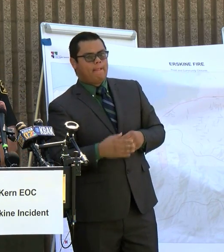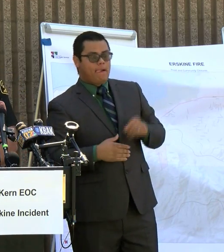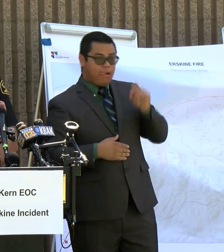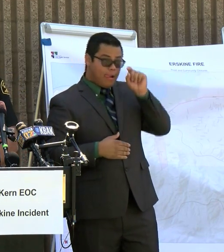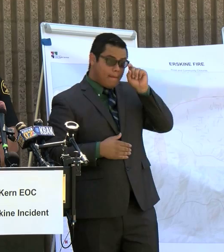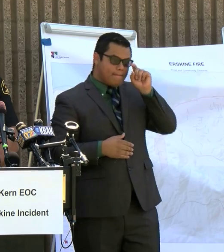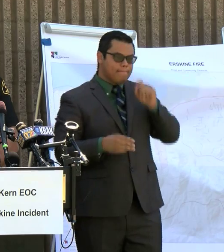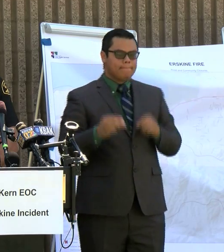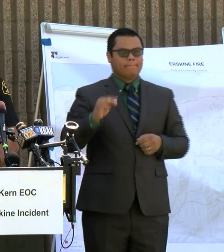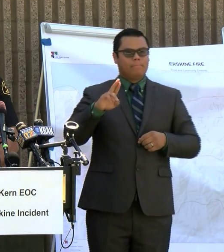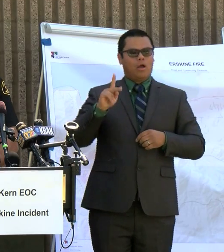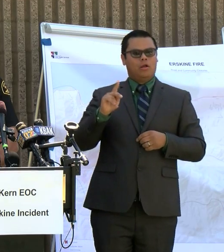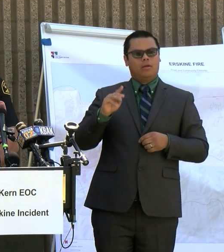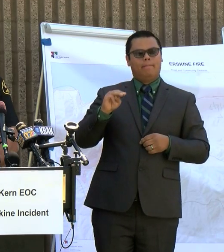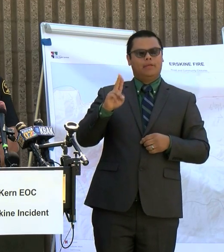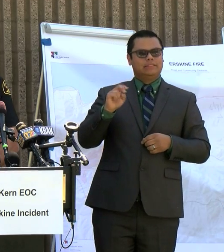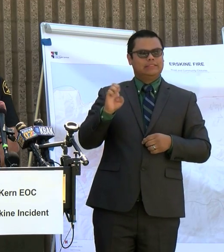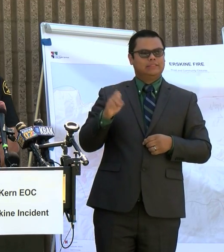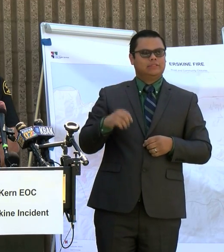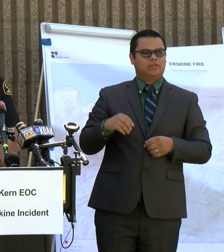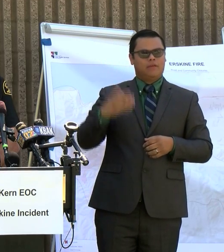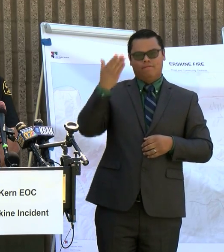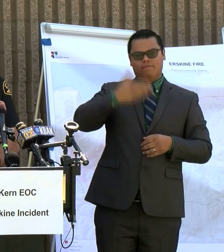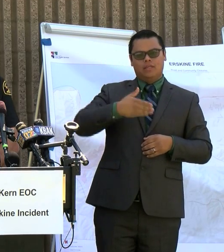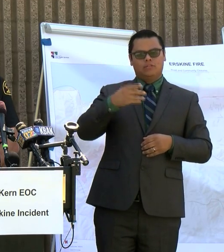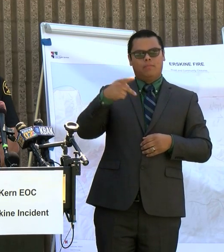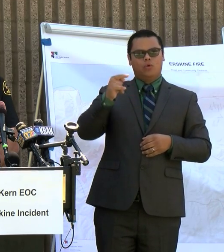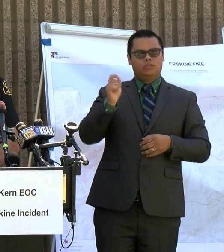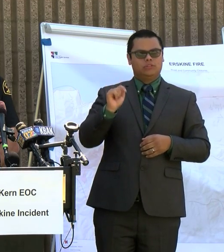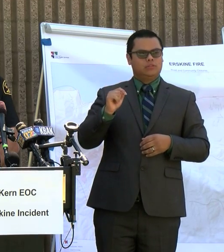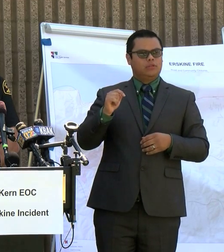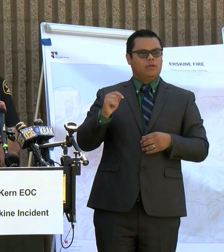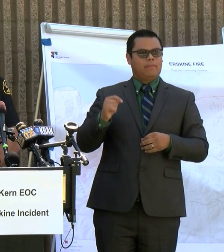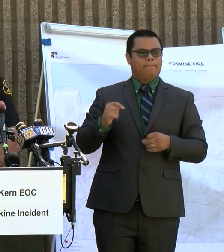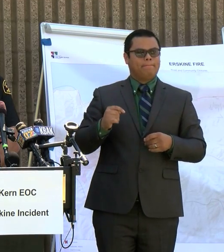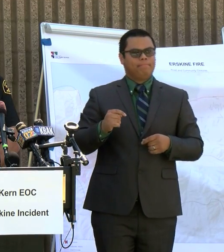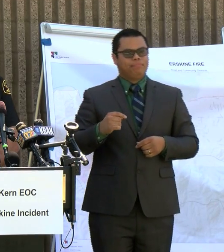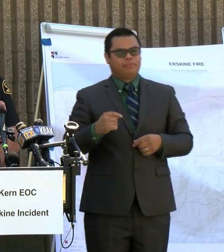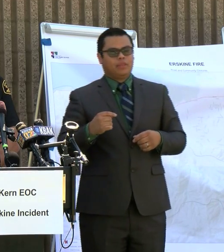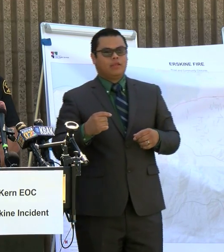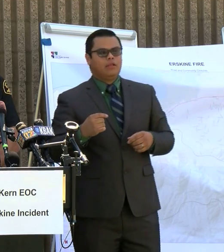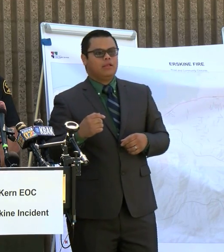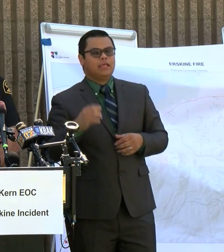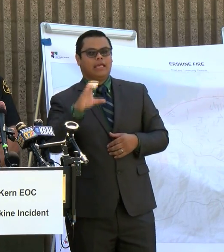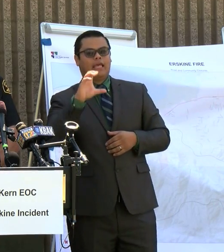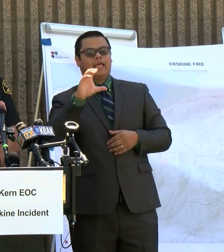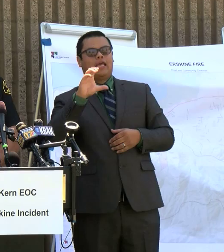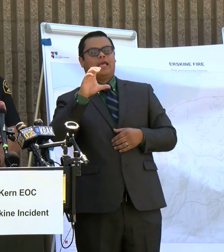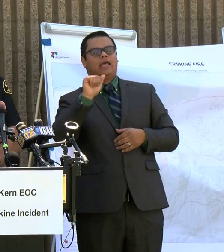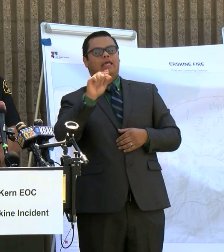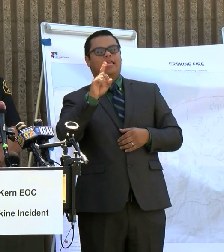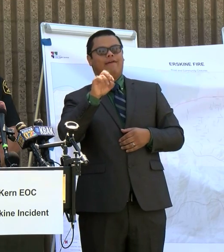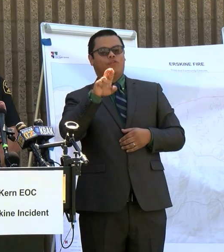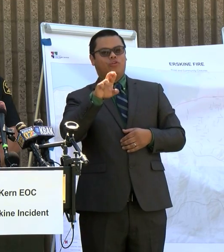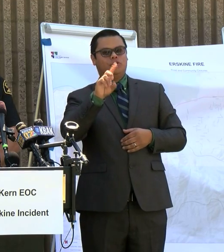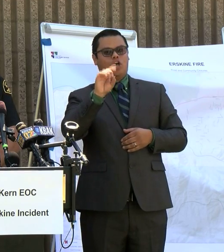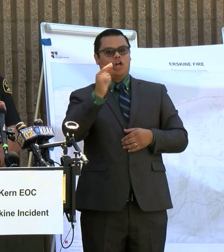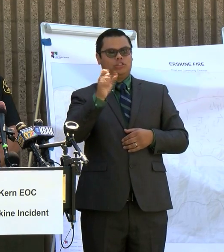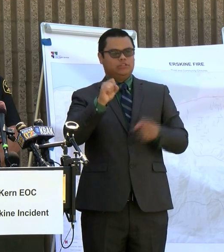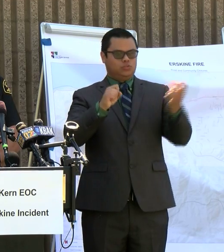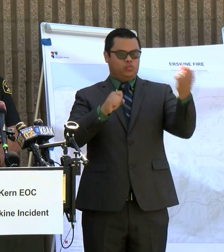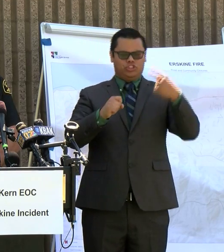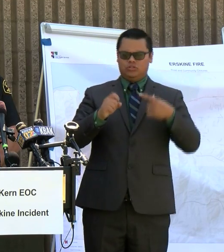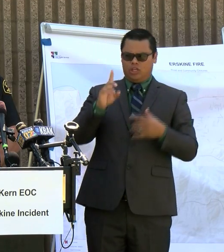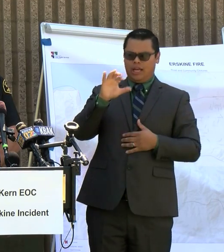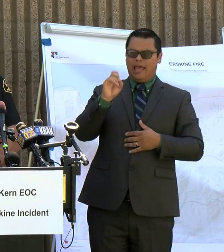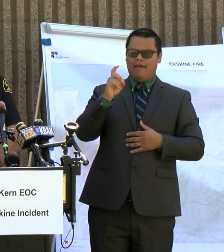Mark Mutz, Fence Post Paper. Have the cadaver dogs been through all the affected areas? The cadaver dogs are currently working as we speak.